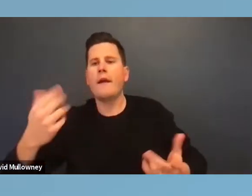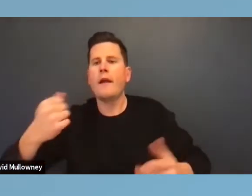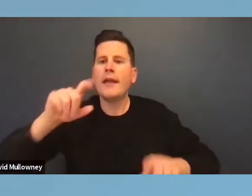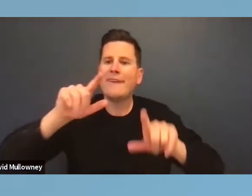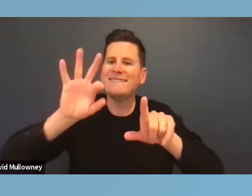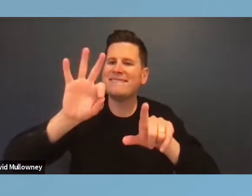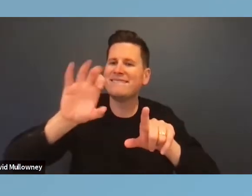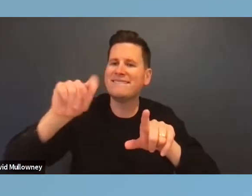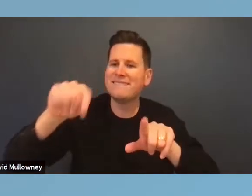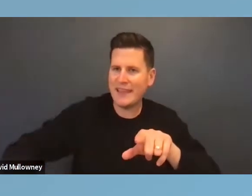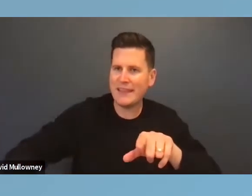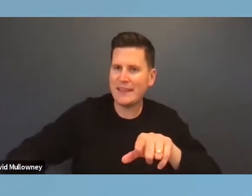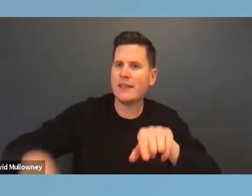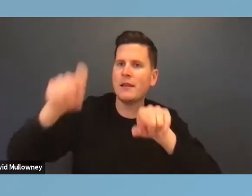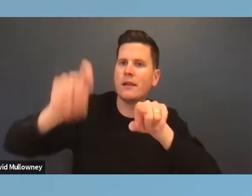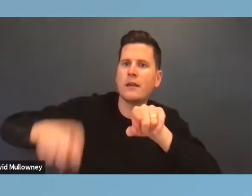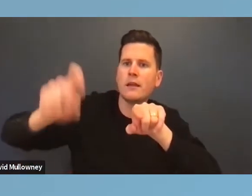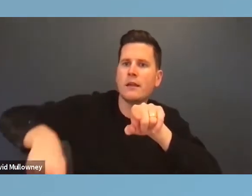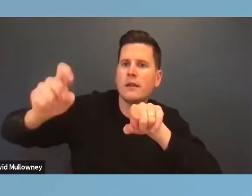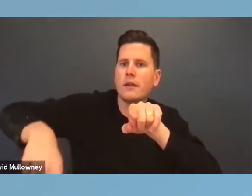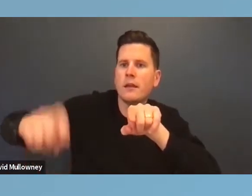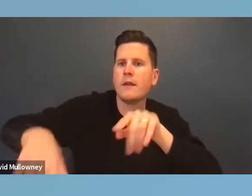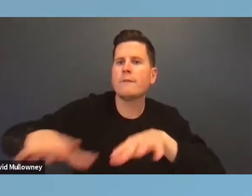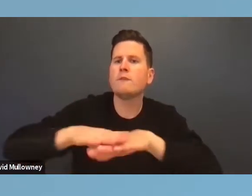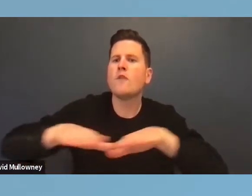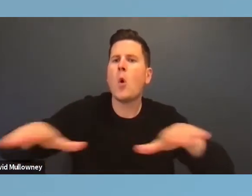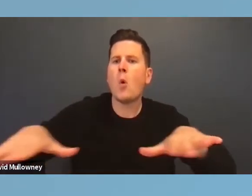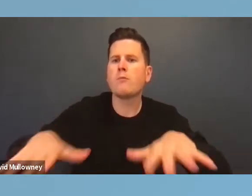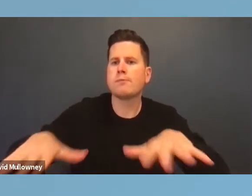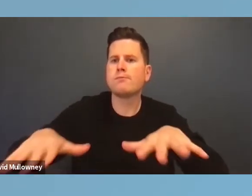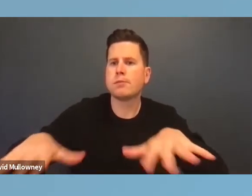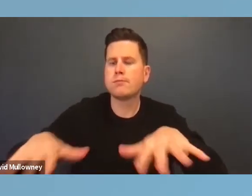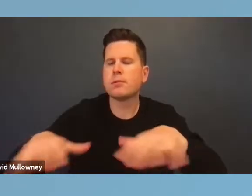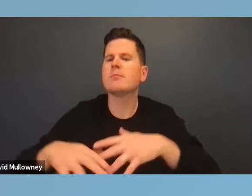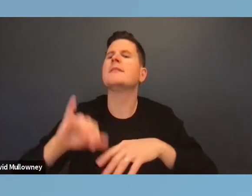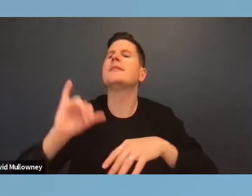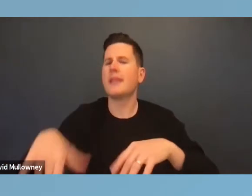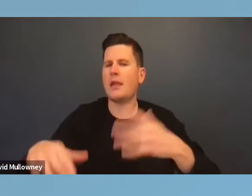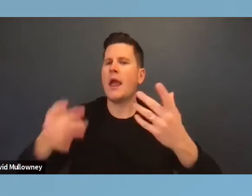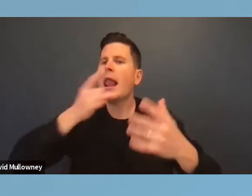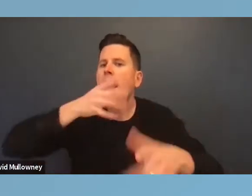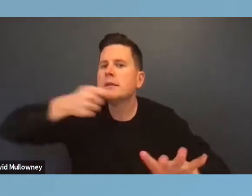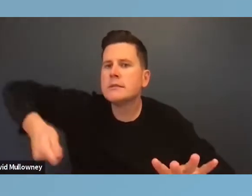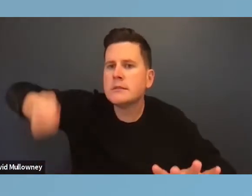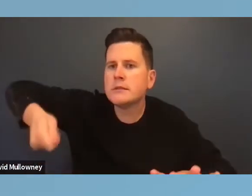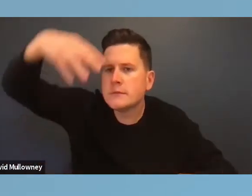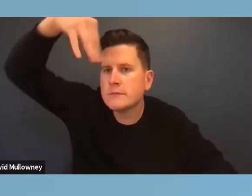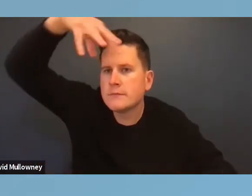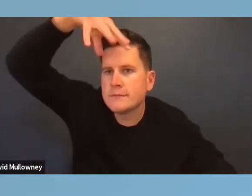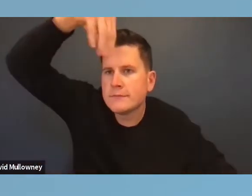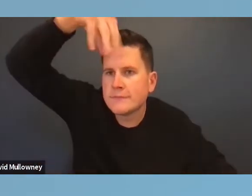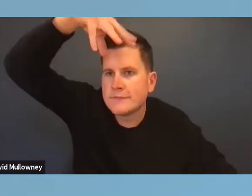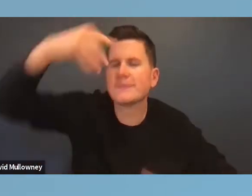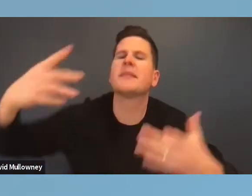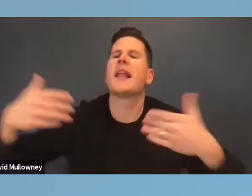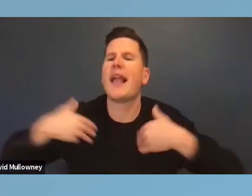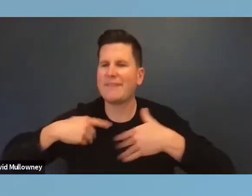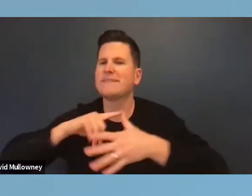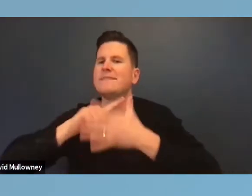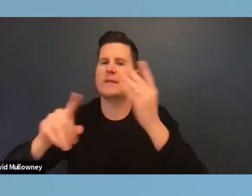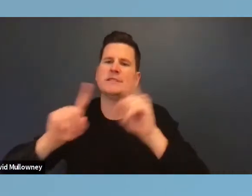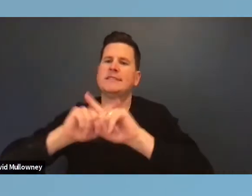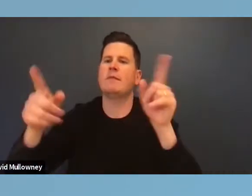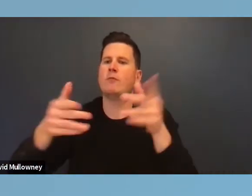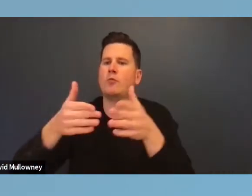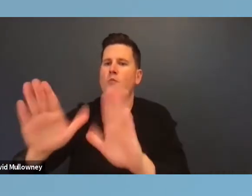a floor, you can hit a table to cause a vibration, flashing the lights works as well.